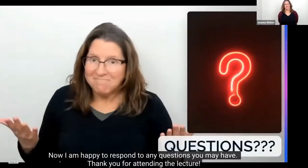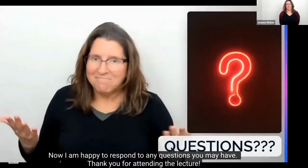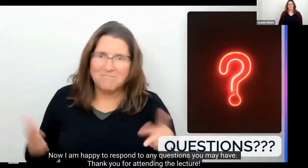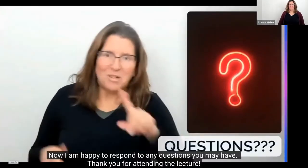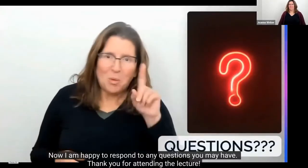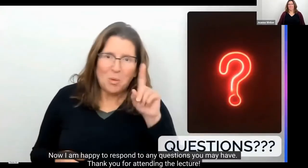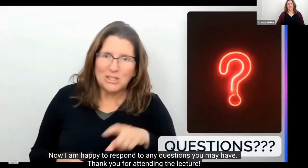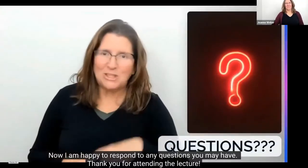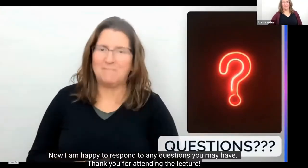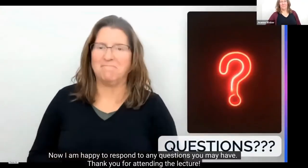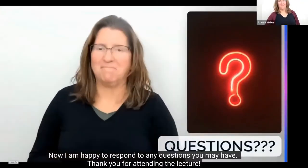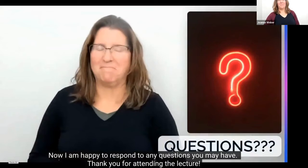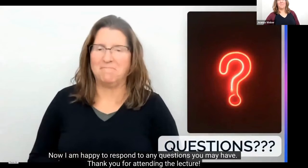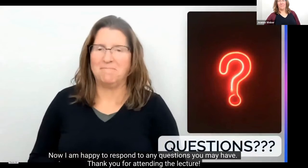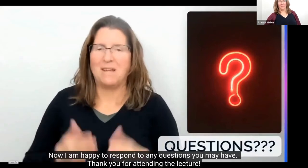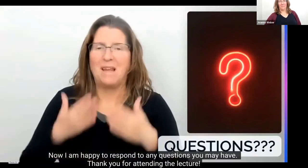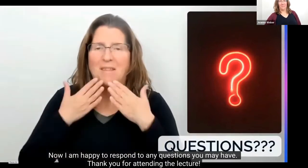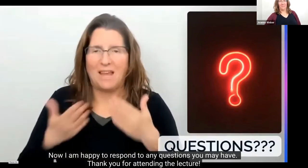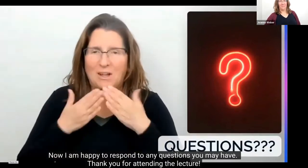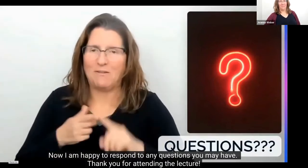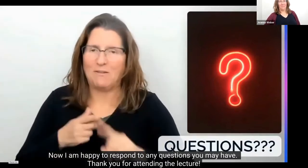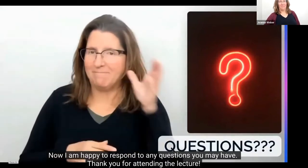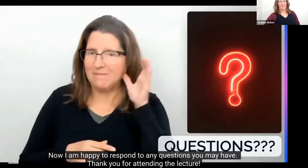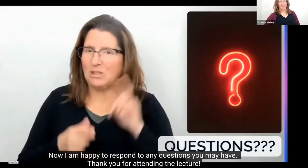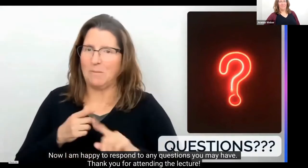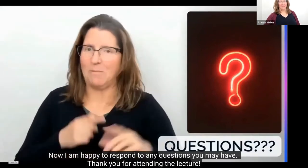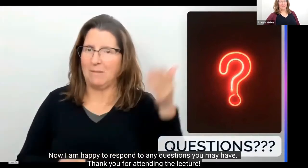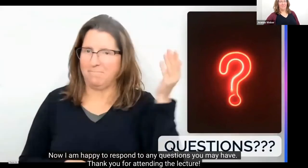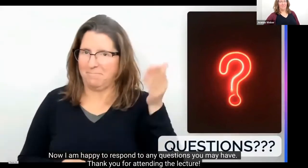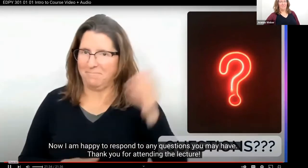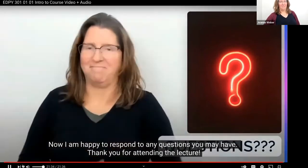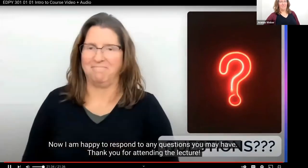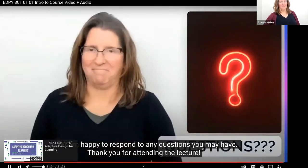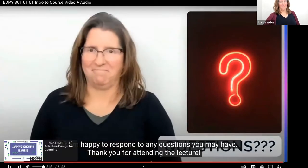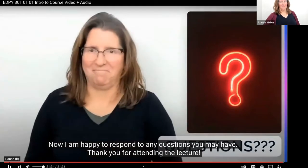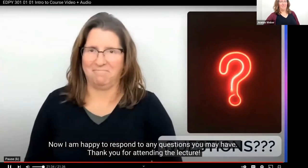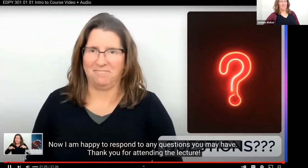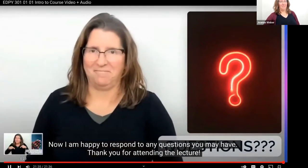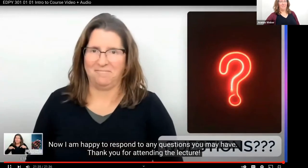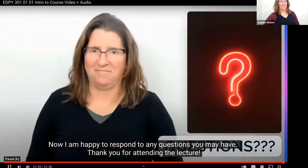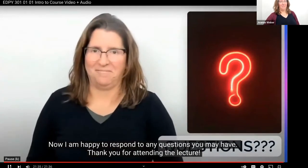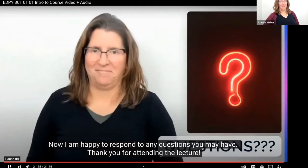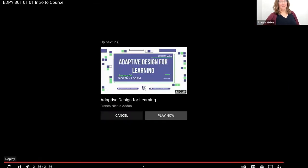Now I am happy to respond to any questions you may have. Thank you for attending the lecture.